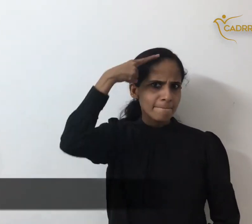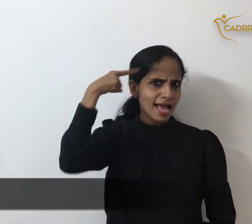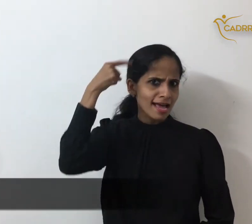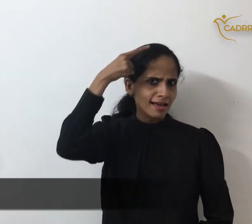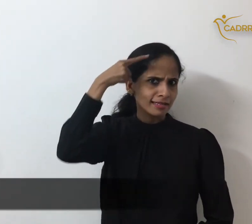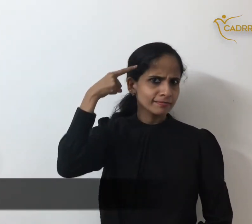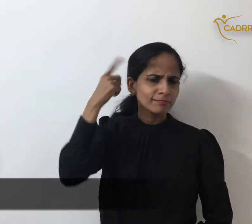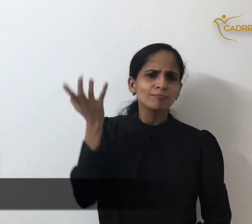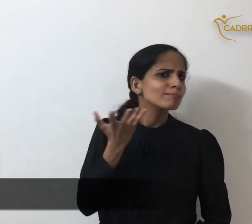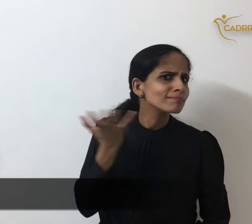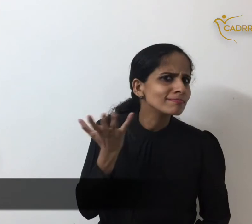Black.